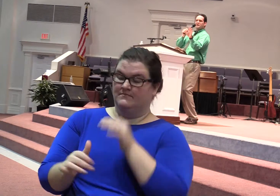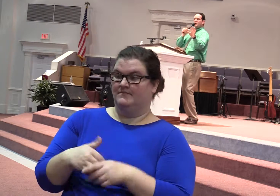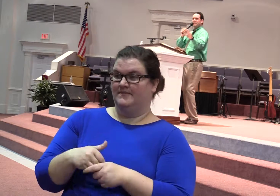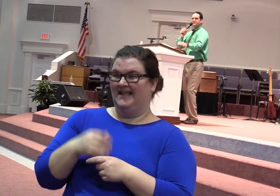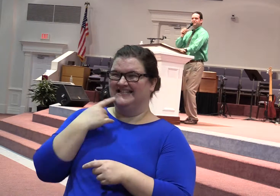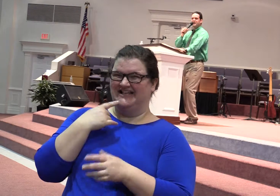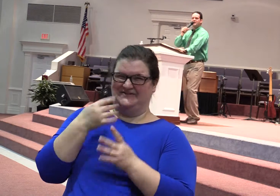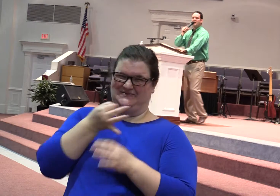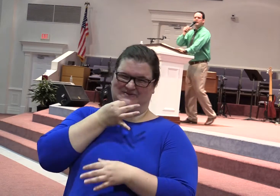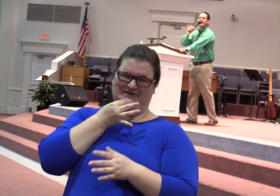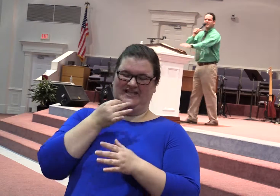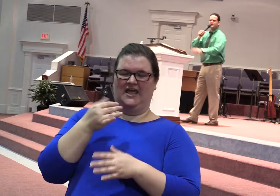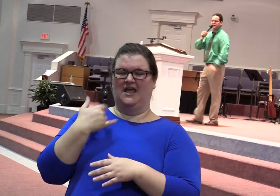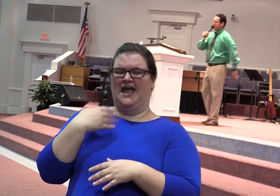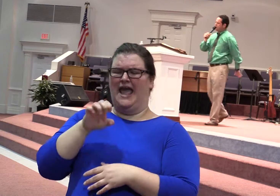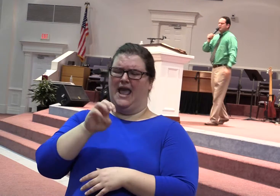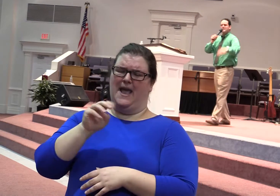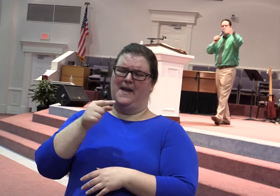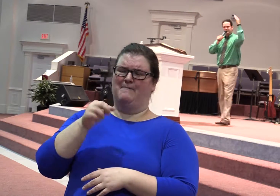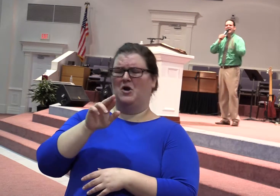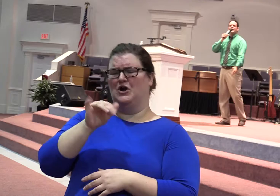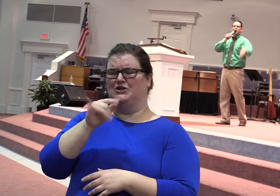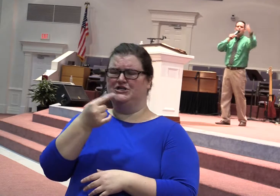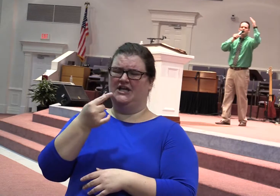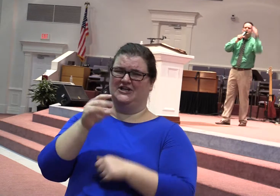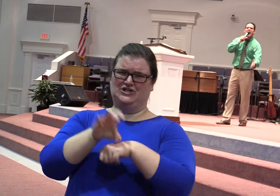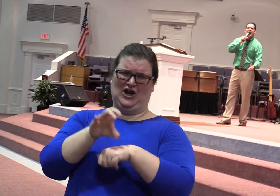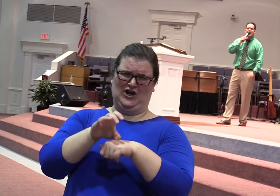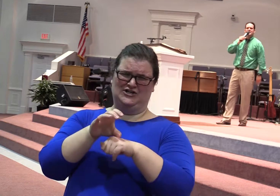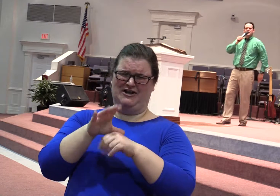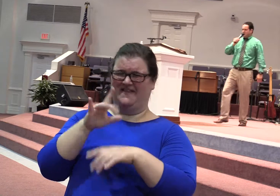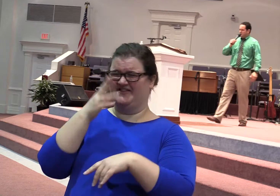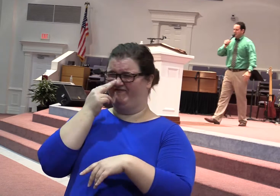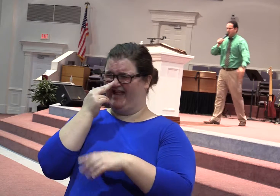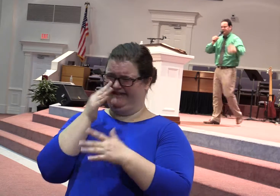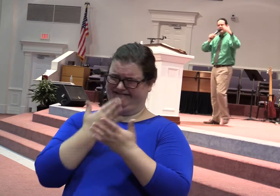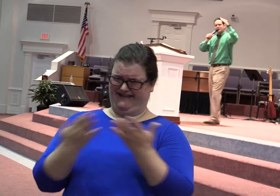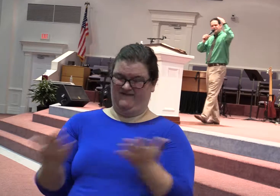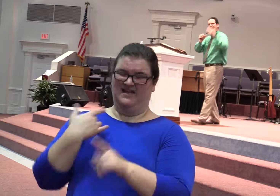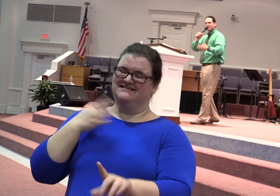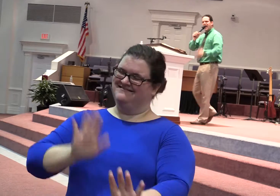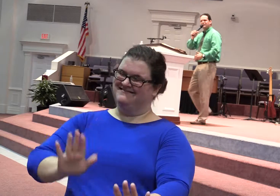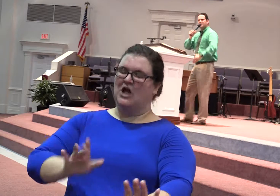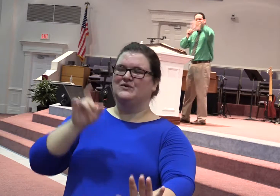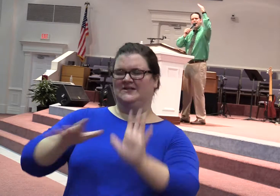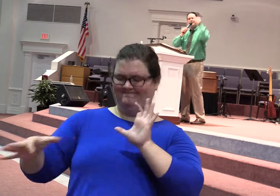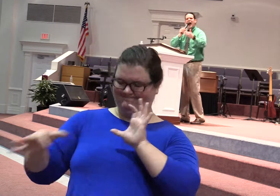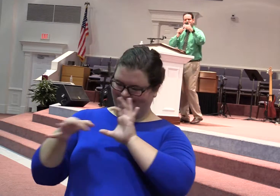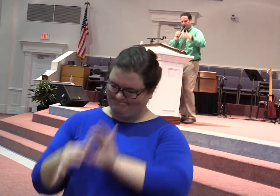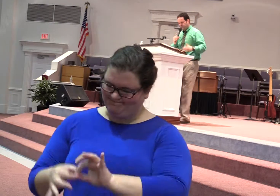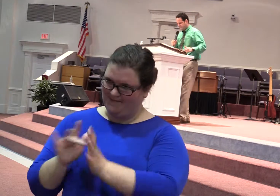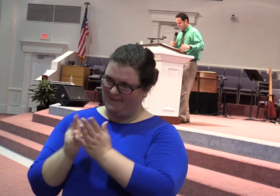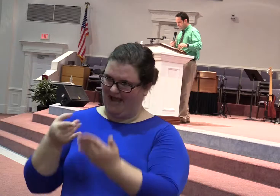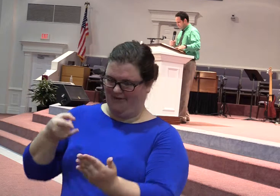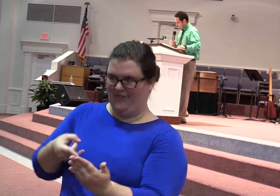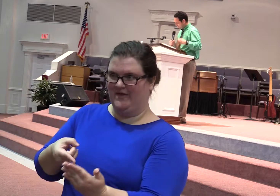Church and all this funny baloney, I'm here to tell you, you better stand on the Word of God. You better stand on the foundation of the